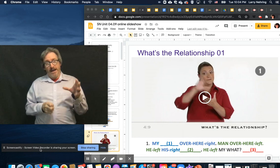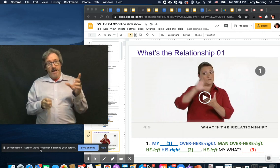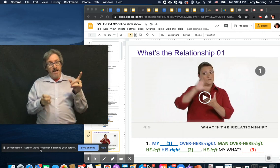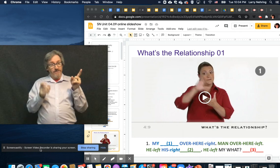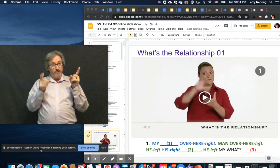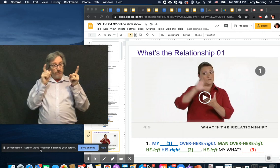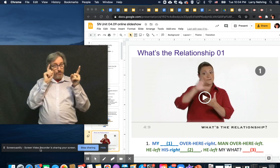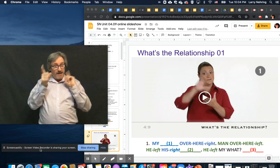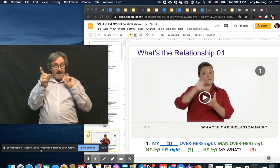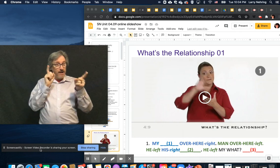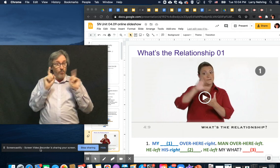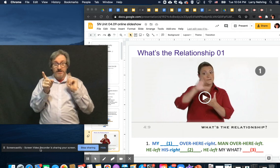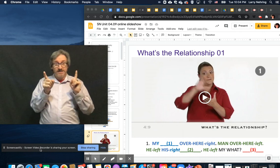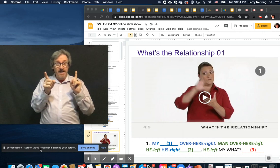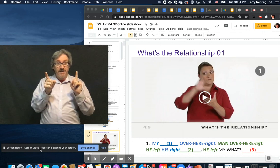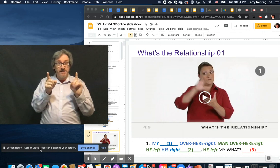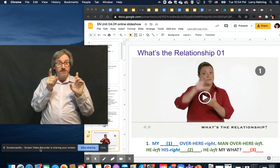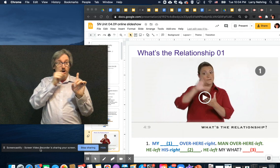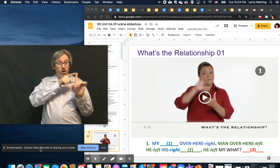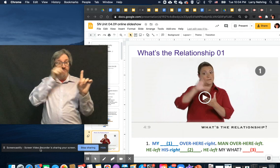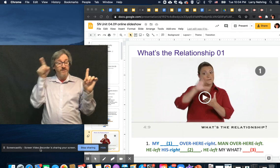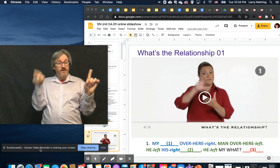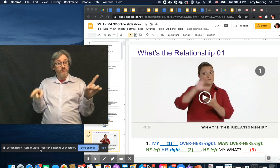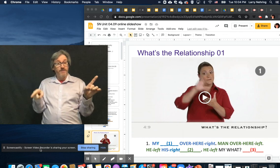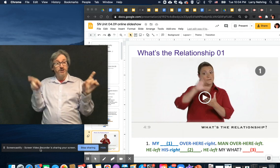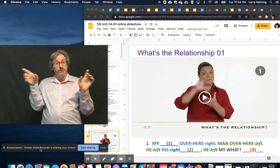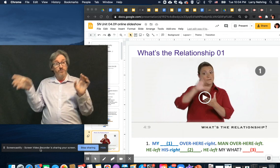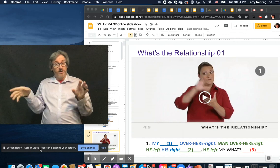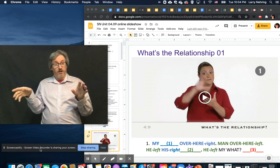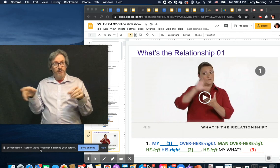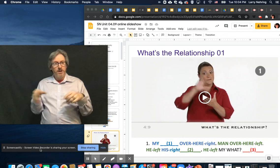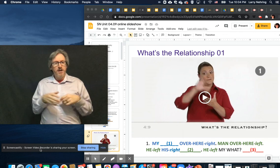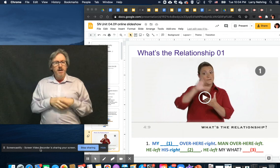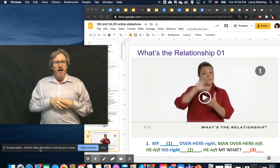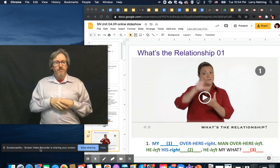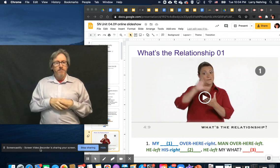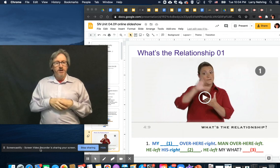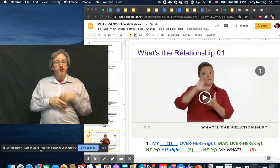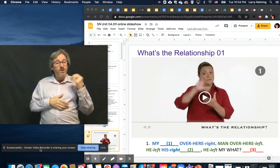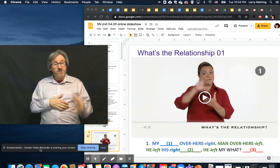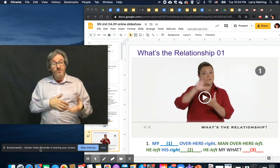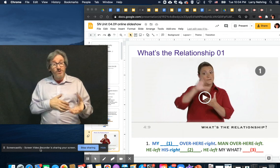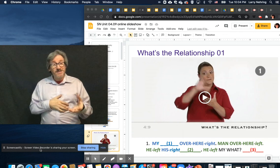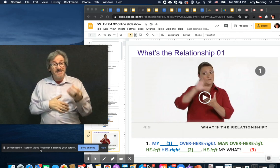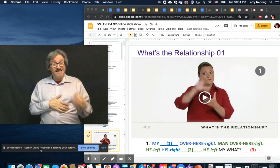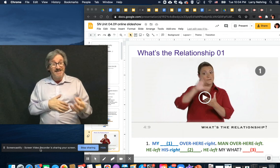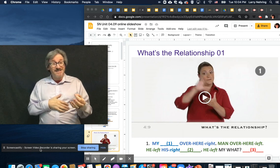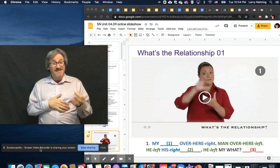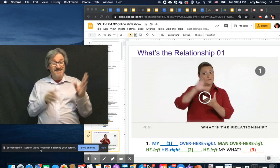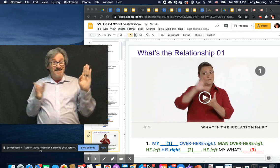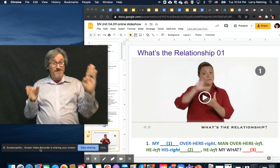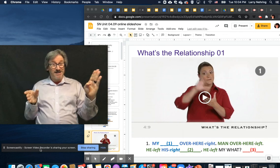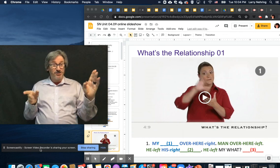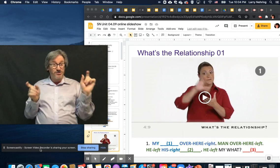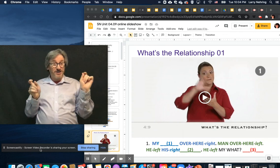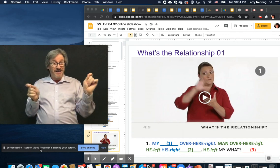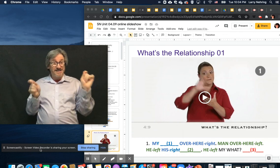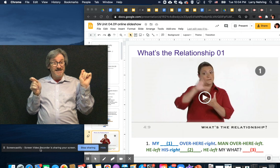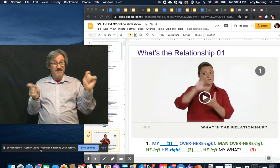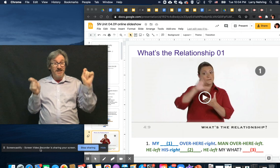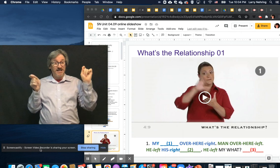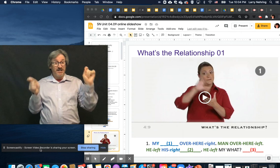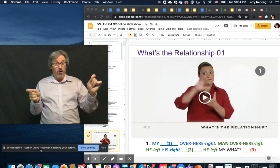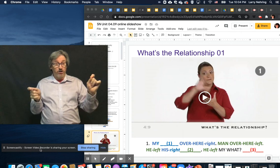that way. If you blank on what the sign is, hopefully the information will help. You'll also notice that these sentences and these passages are